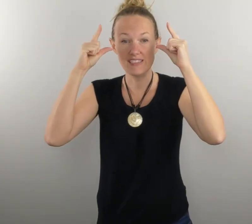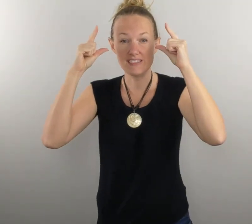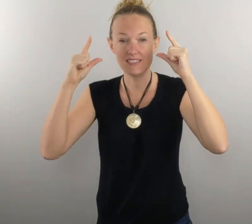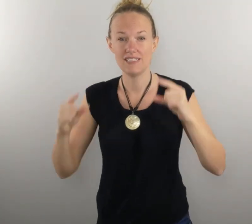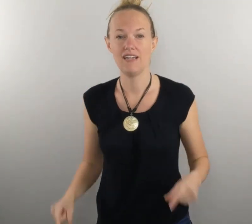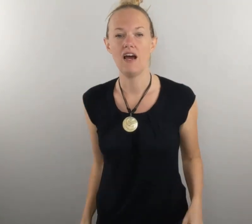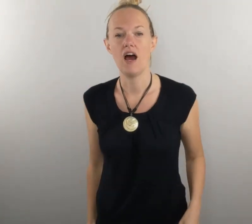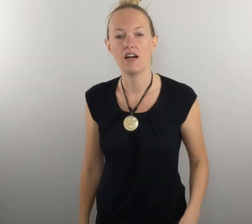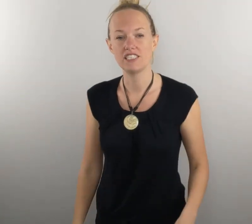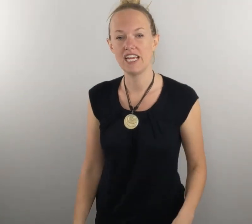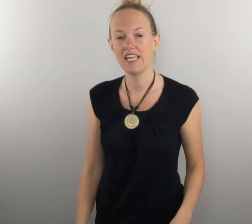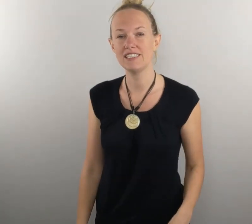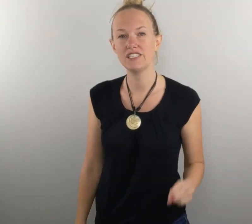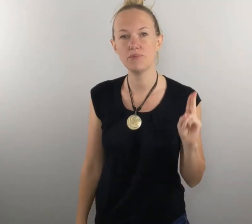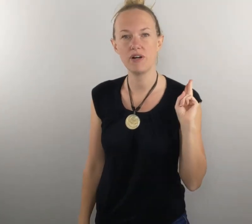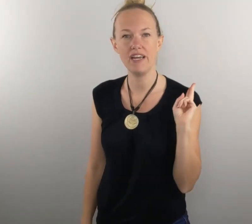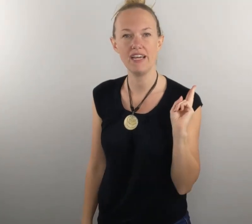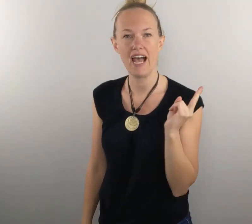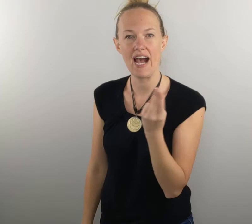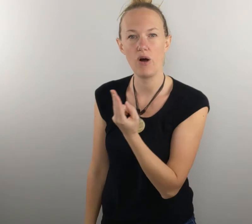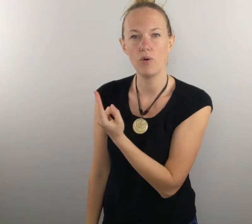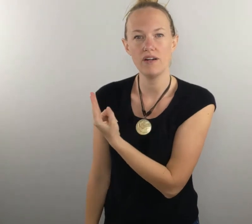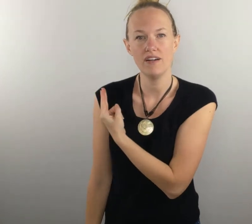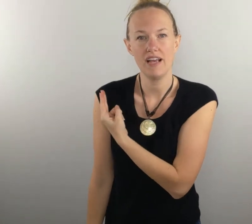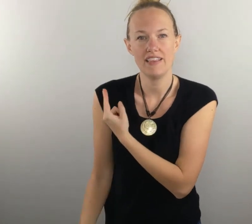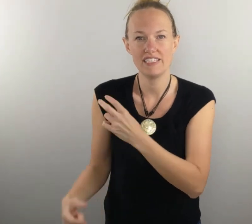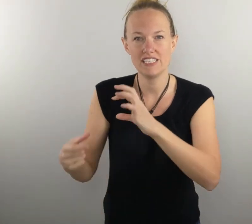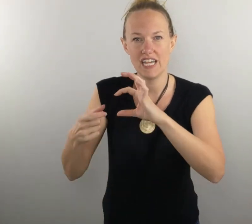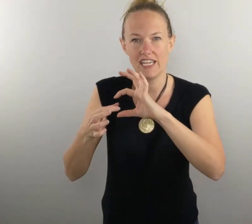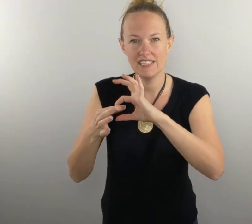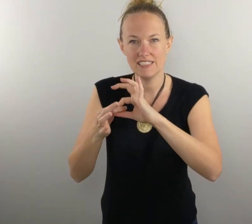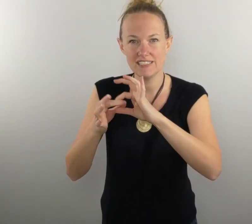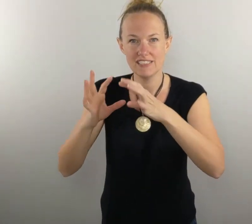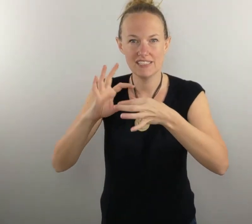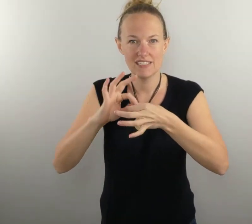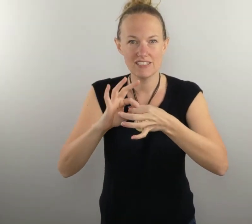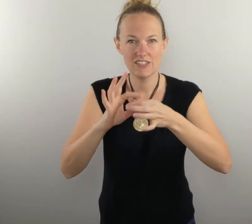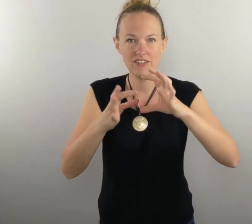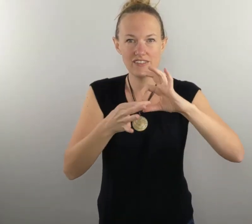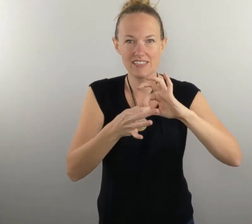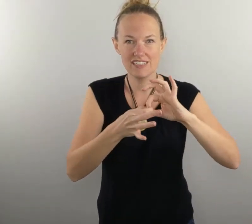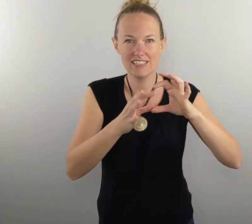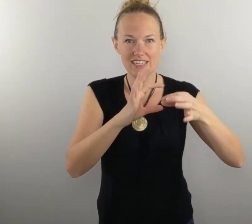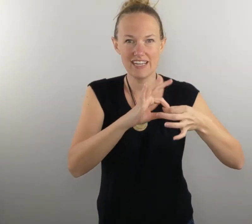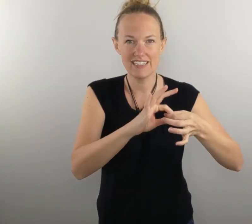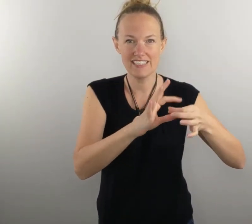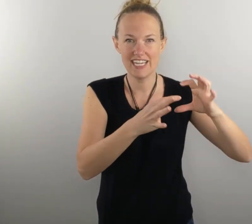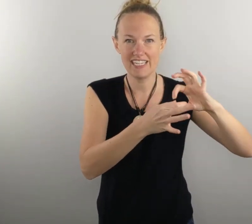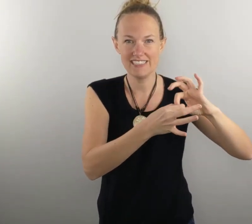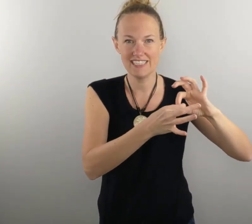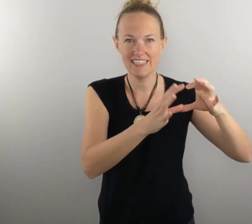Wakes are chains to break, hour, and then chains. You show kind of the chains like